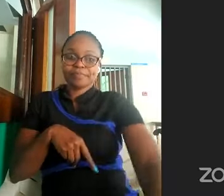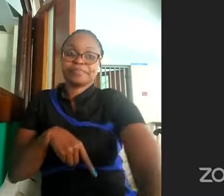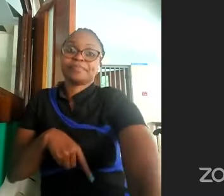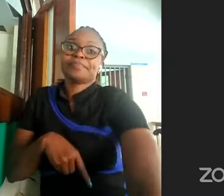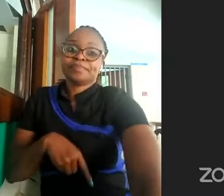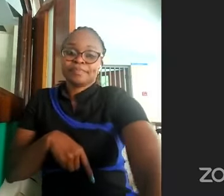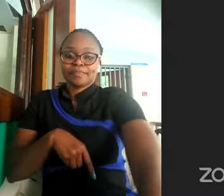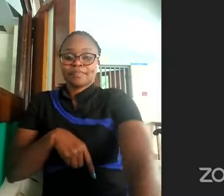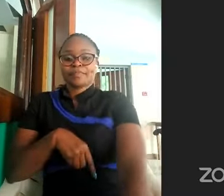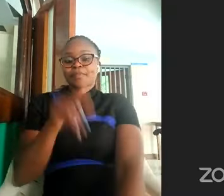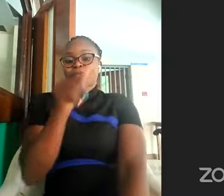other thing is